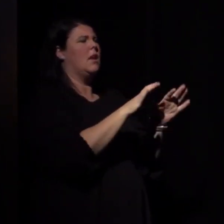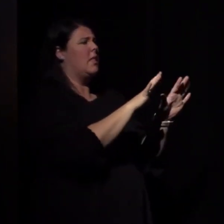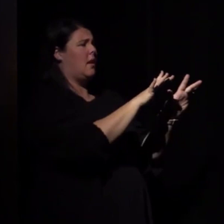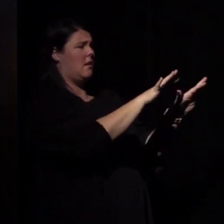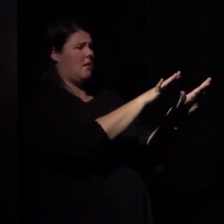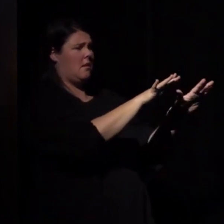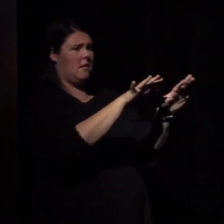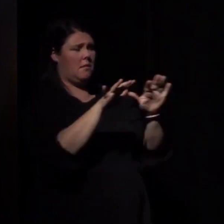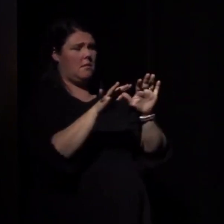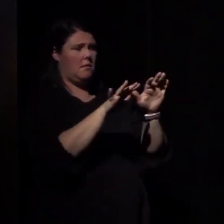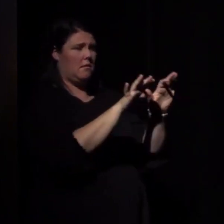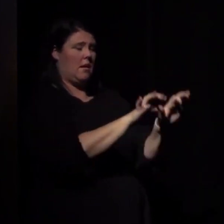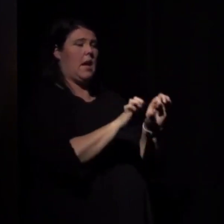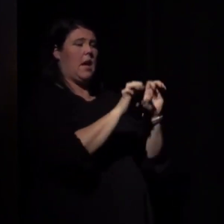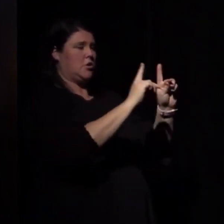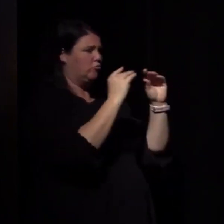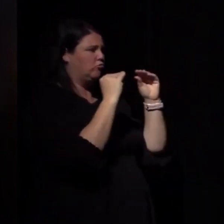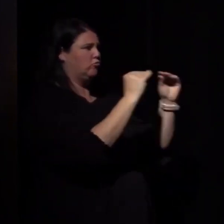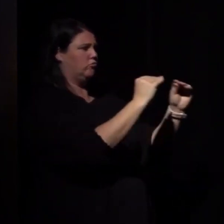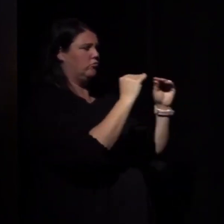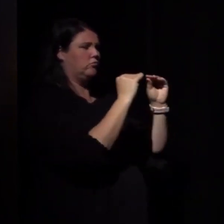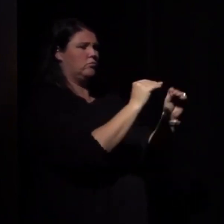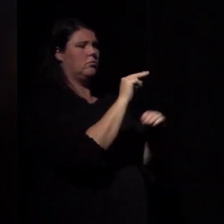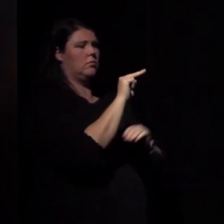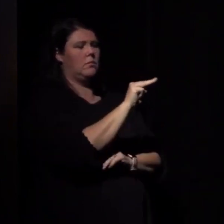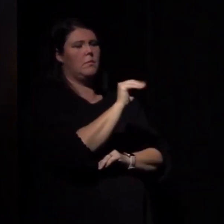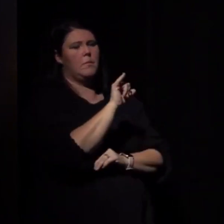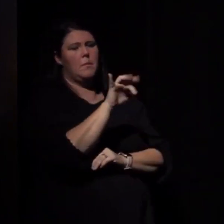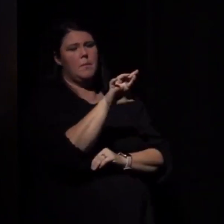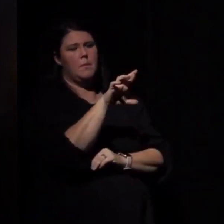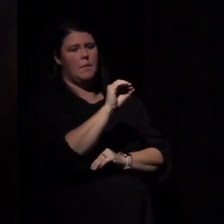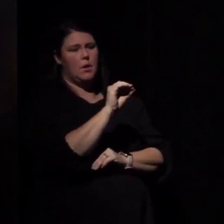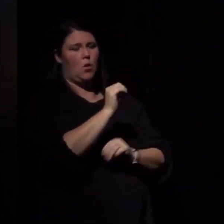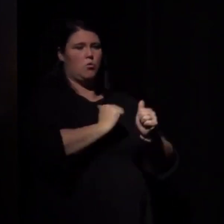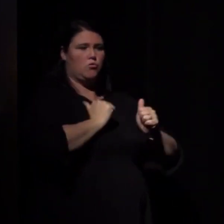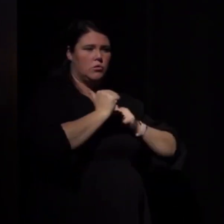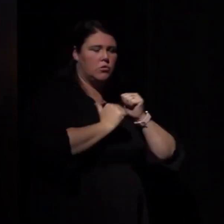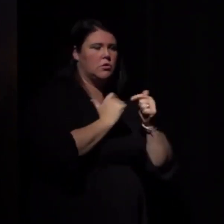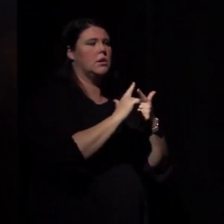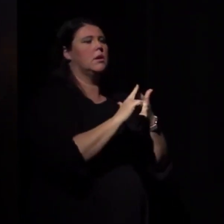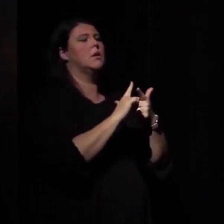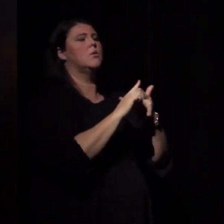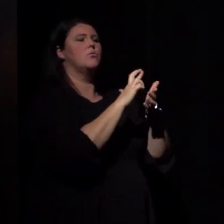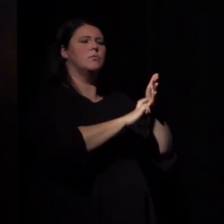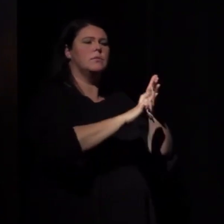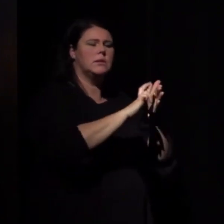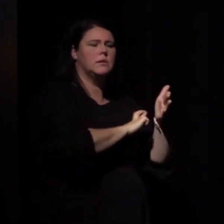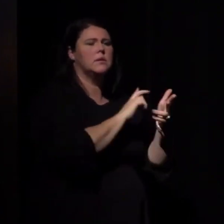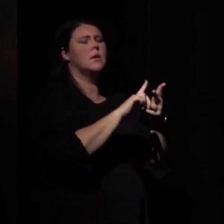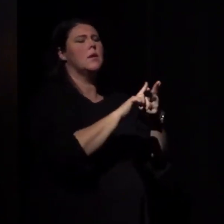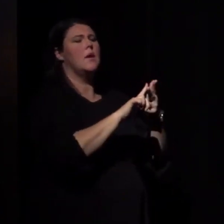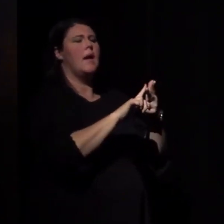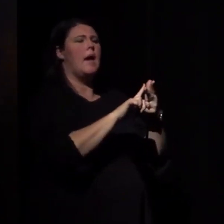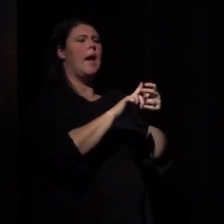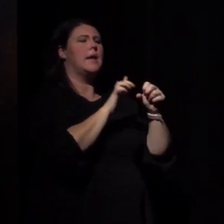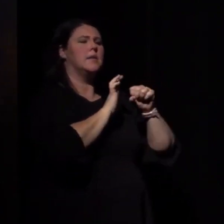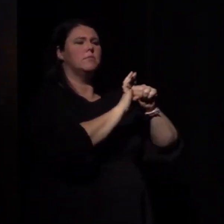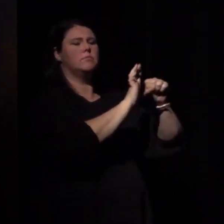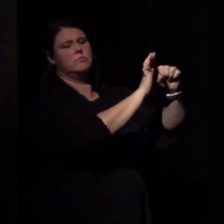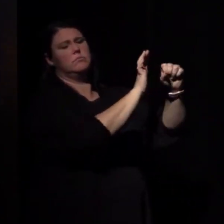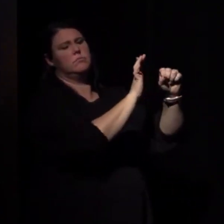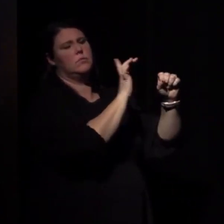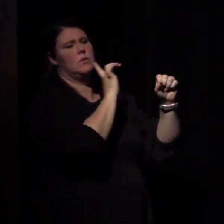elementary schools and educated them about microaggressions, how to deal with racial issues, and advocating for